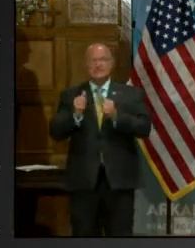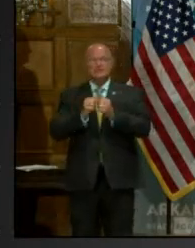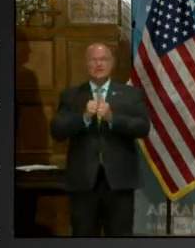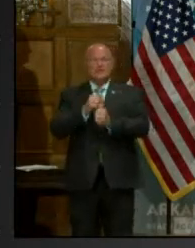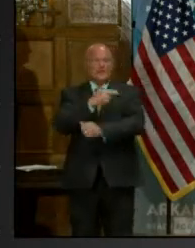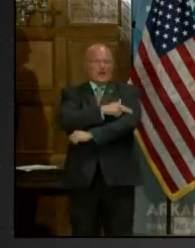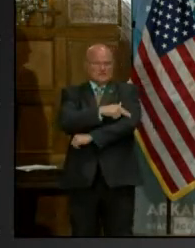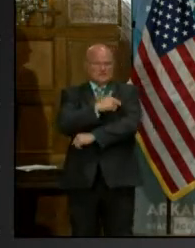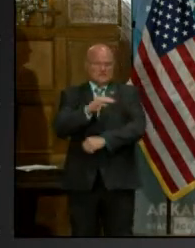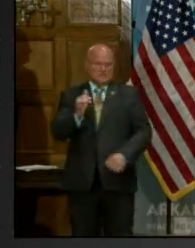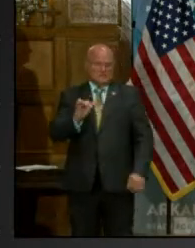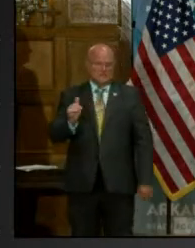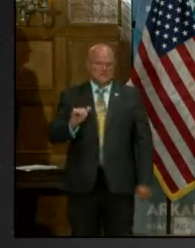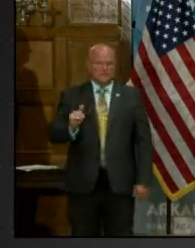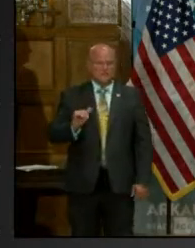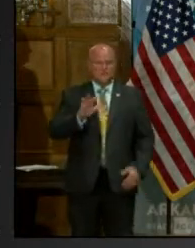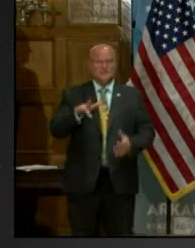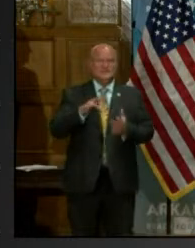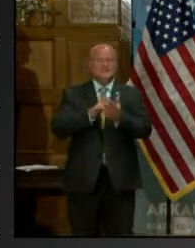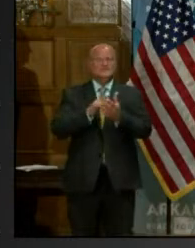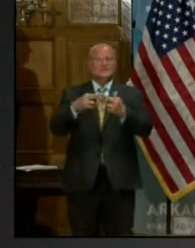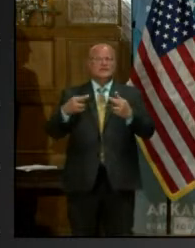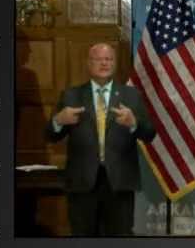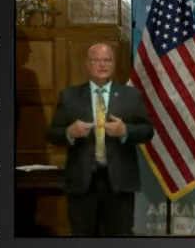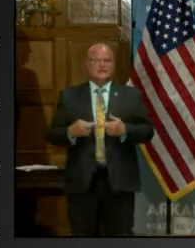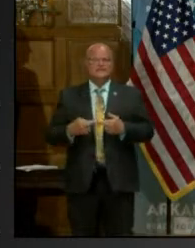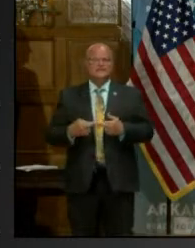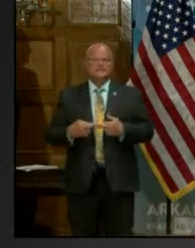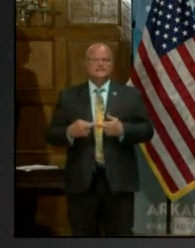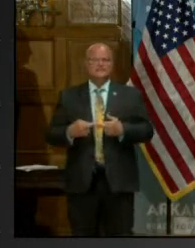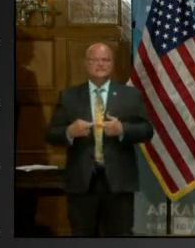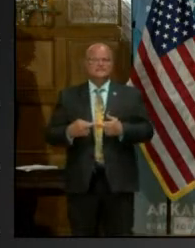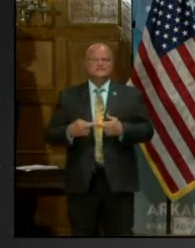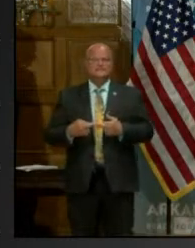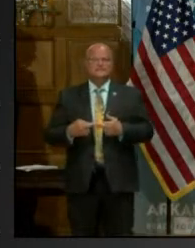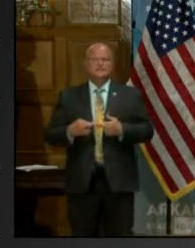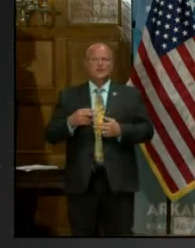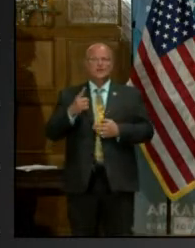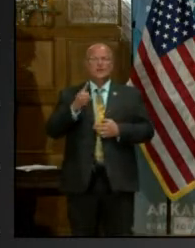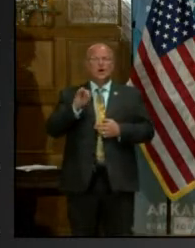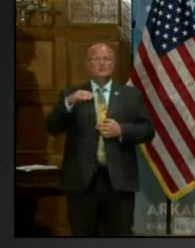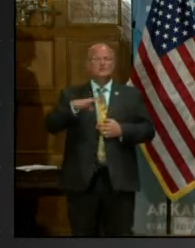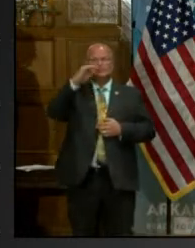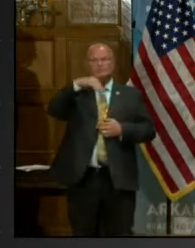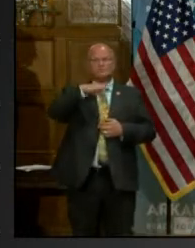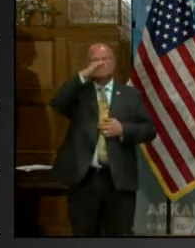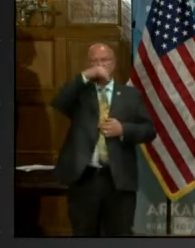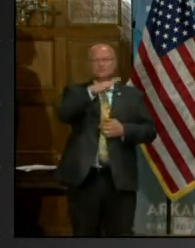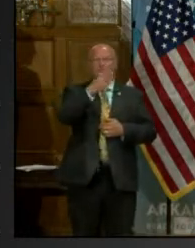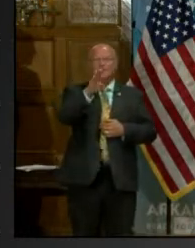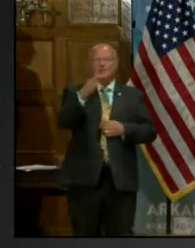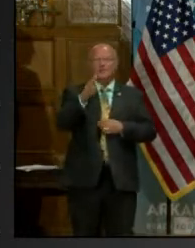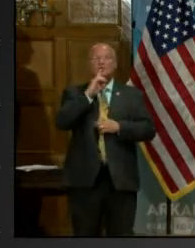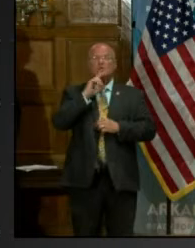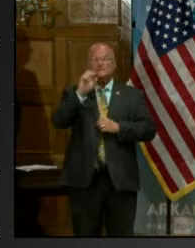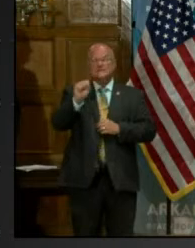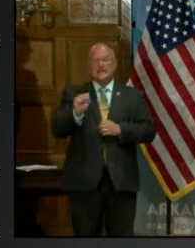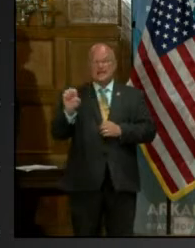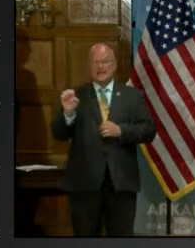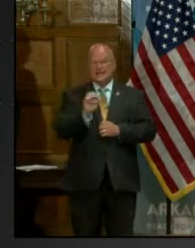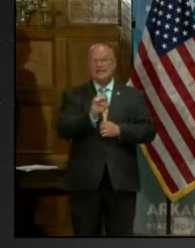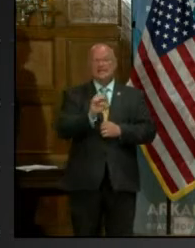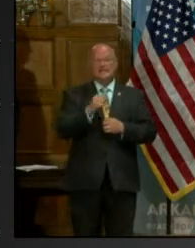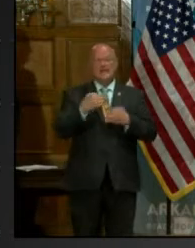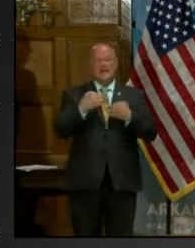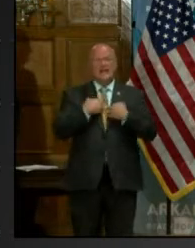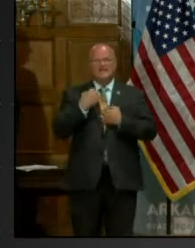with the hospitalizations in Central Region. Then the one that's all spiky, that blue, is the Southeast.